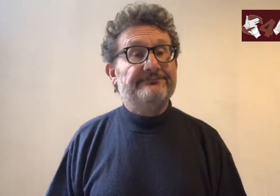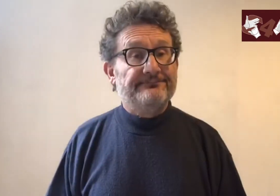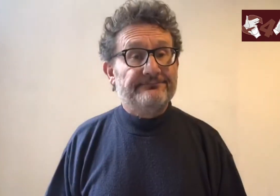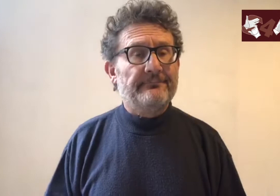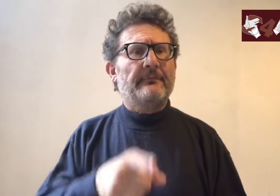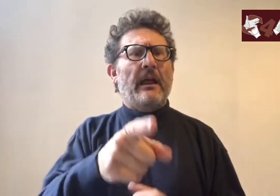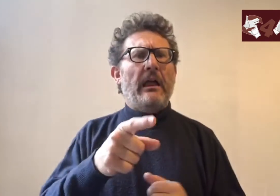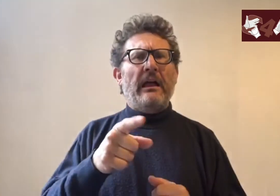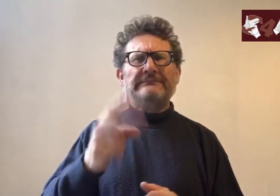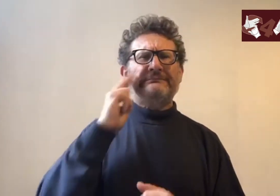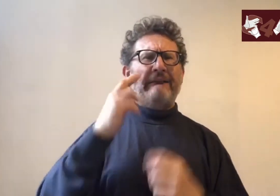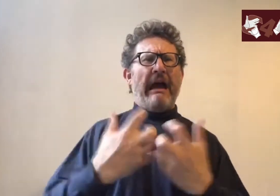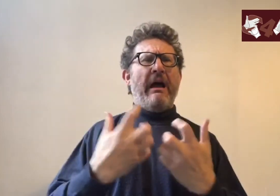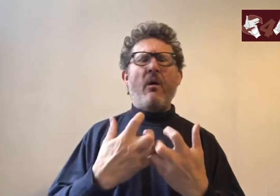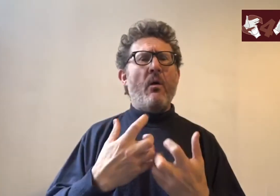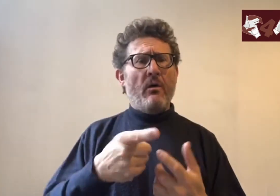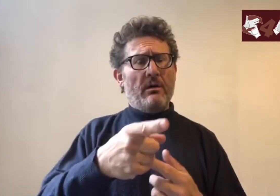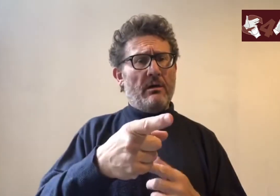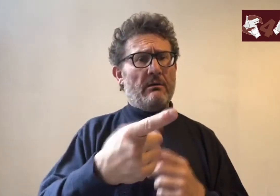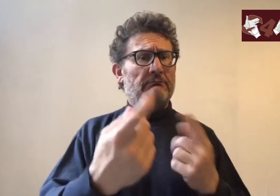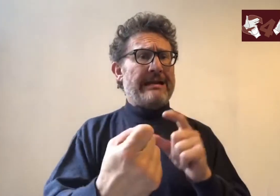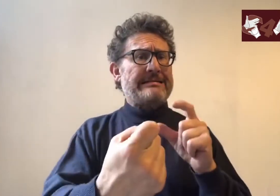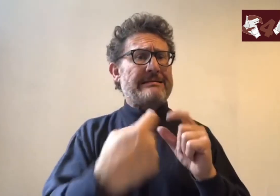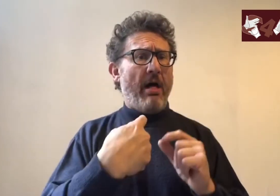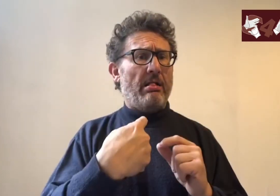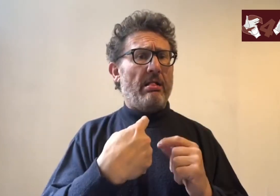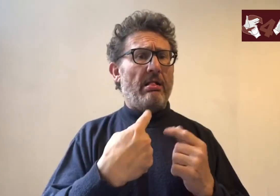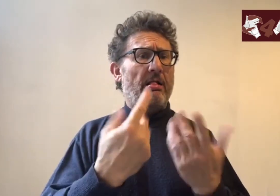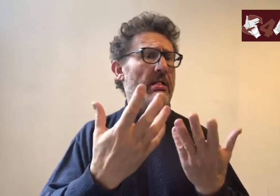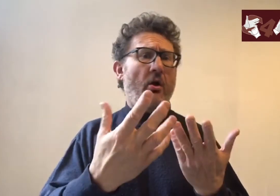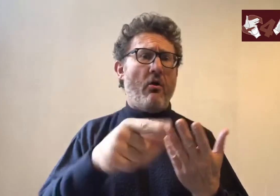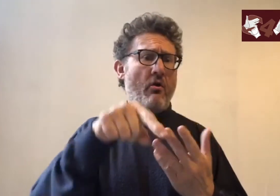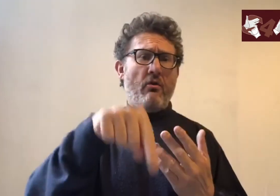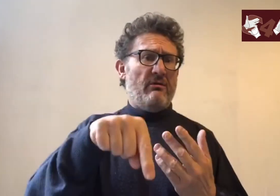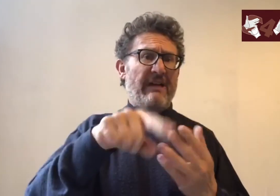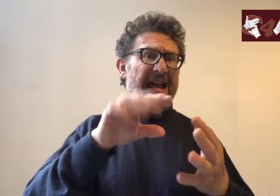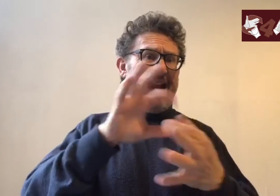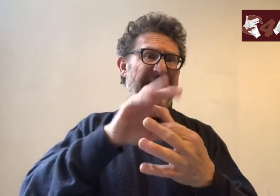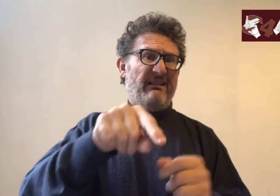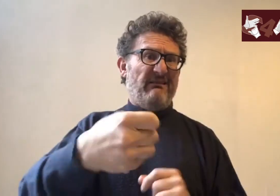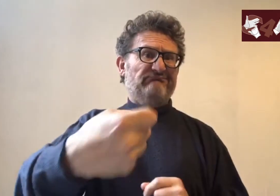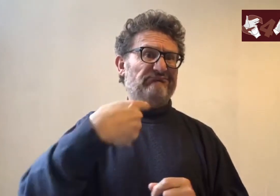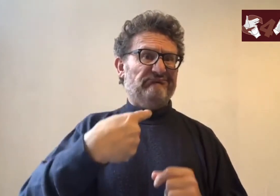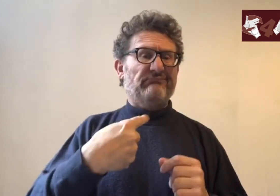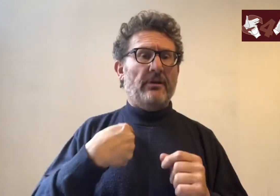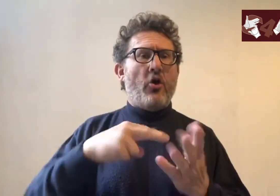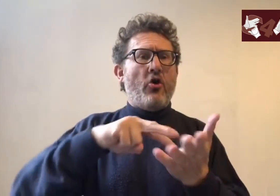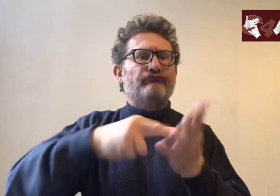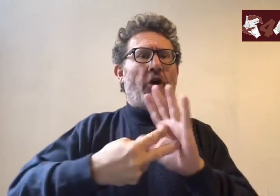contact with us. I'd be happy to discuss that with you. But you might be thinking, how do I contact you? Because you're deaf. Well,